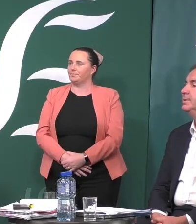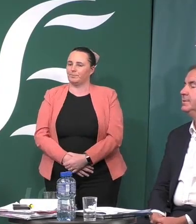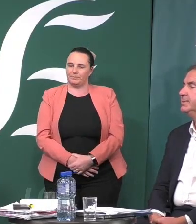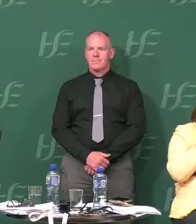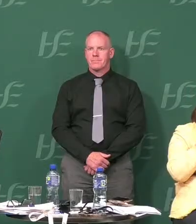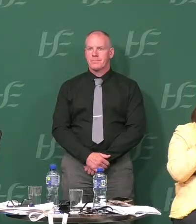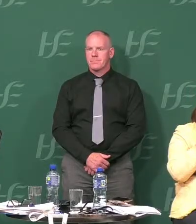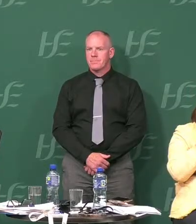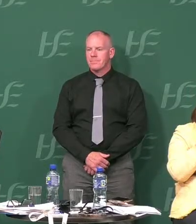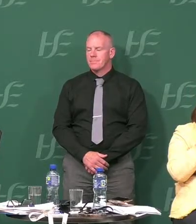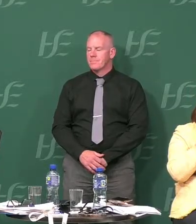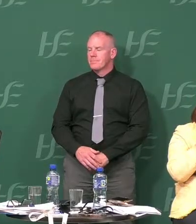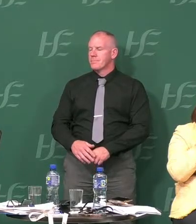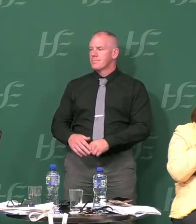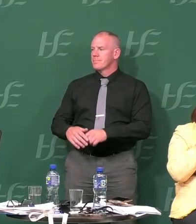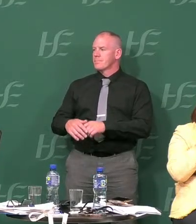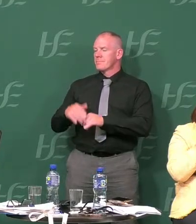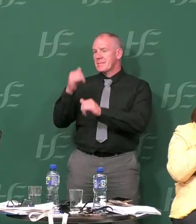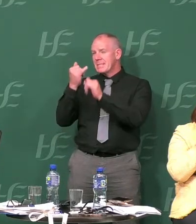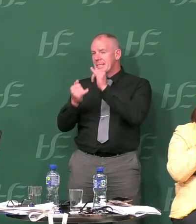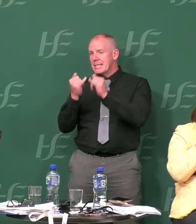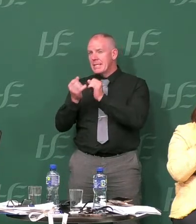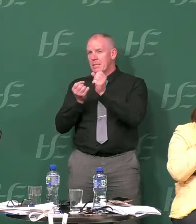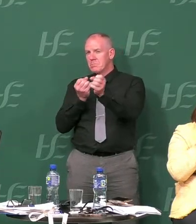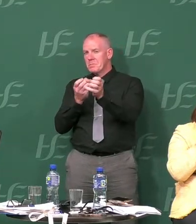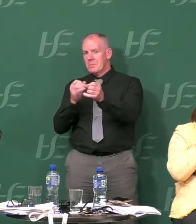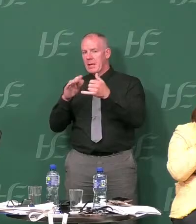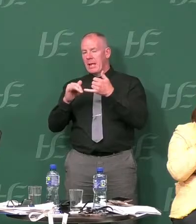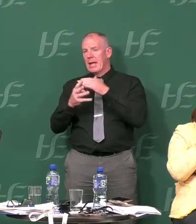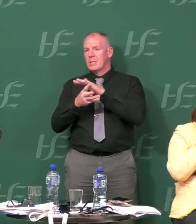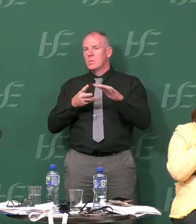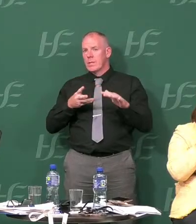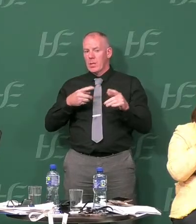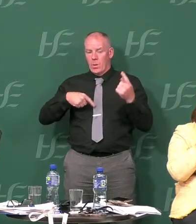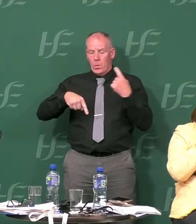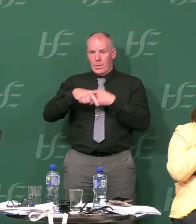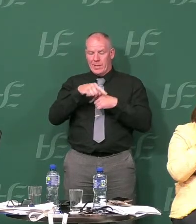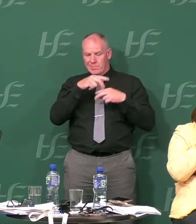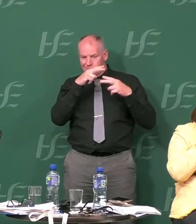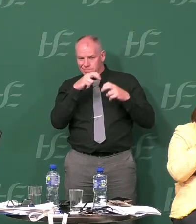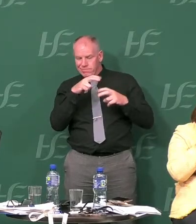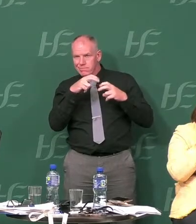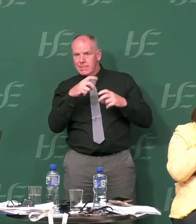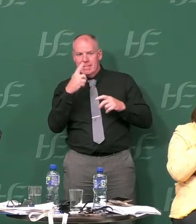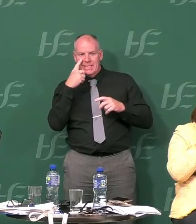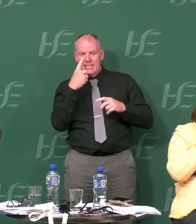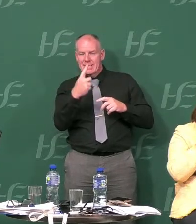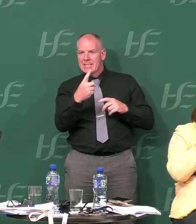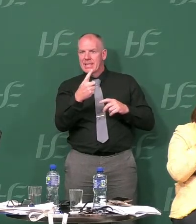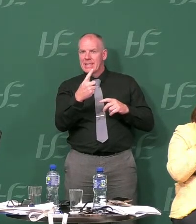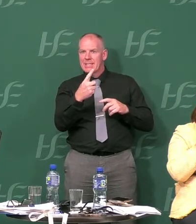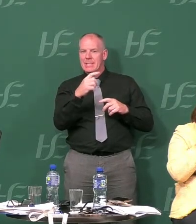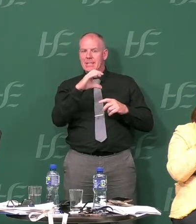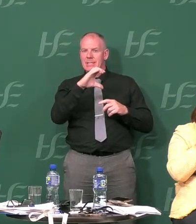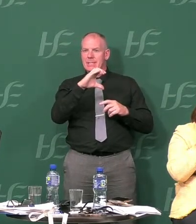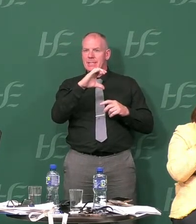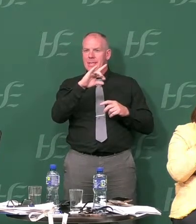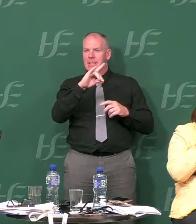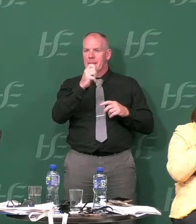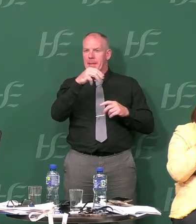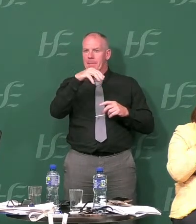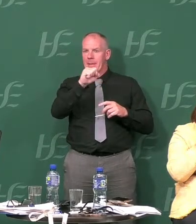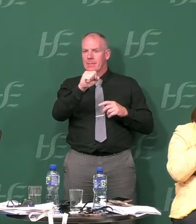Just specifically on it, the details that we did put out there last week, we are specifically seeing it in some of the CAMS units as well,